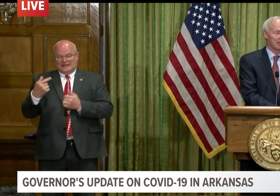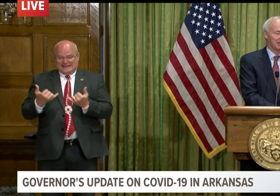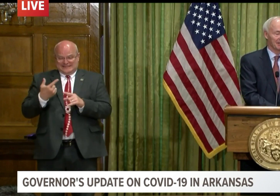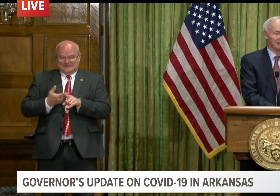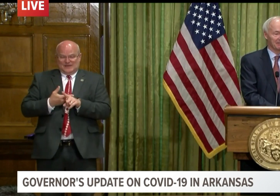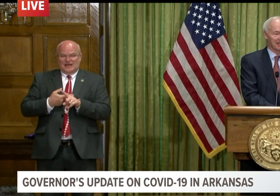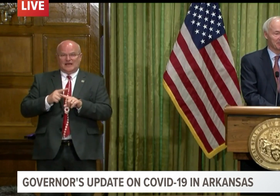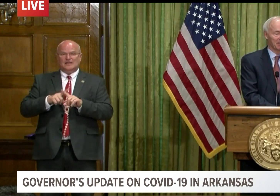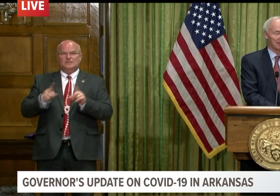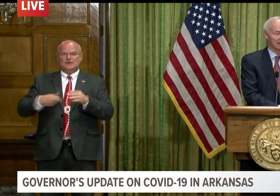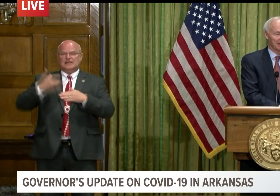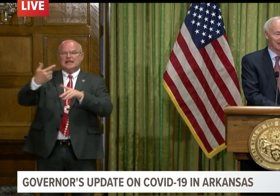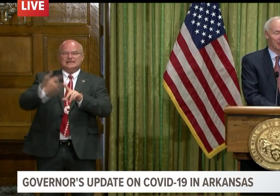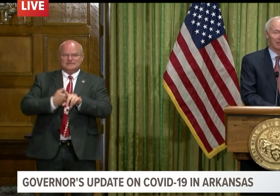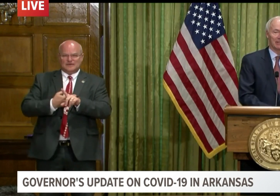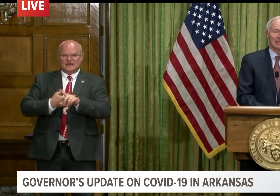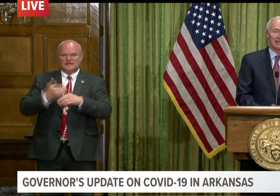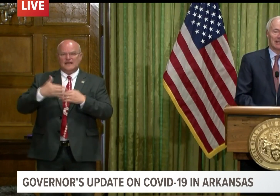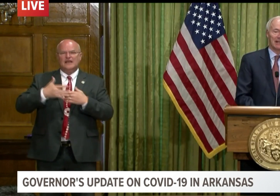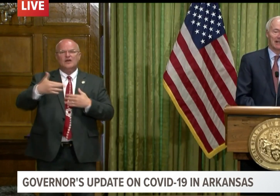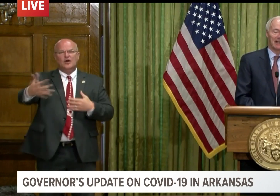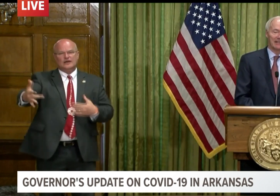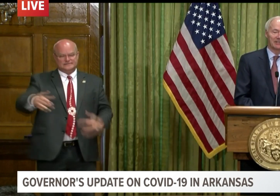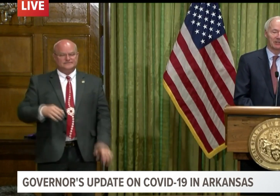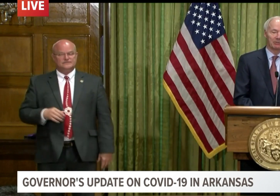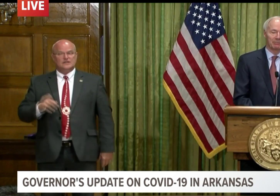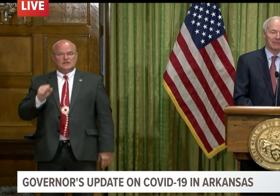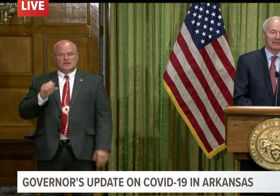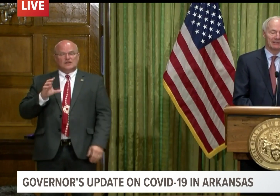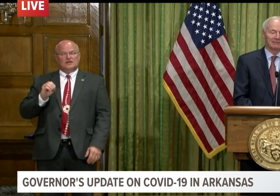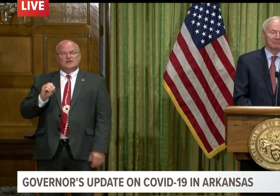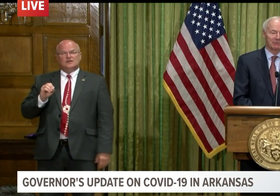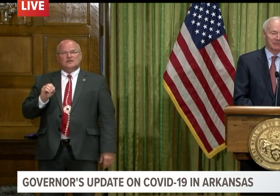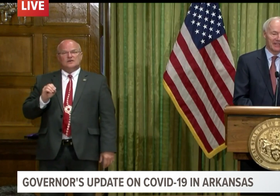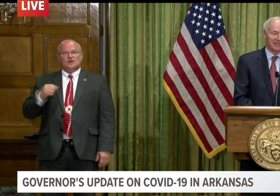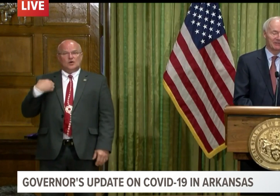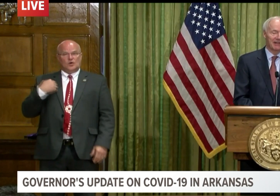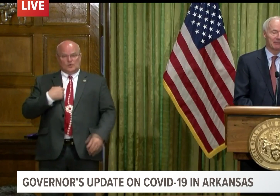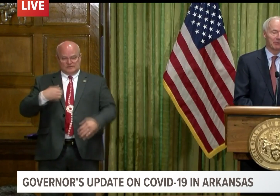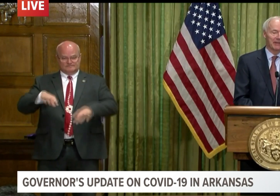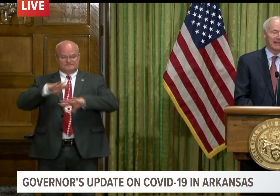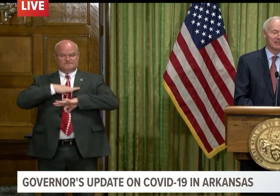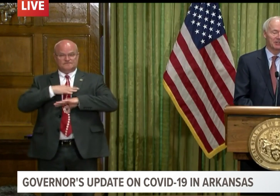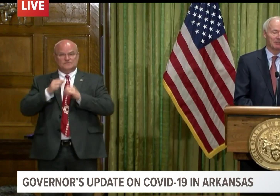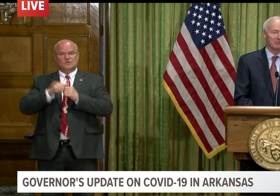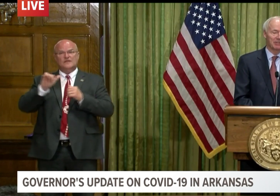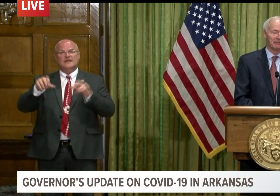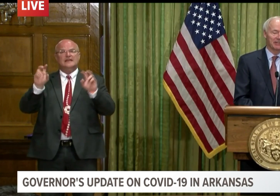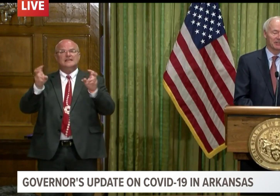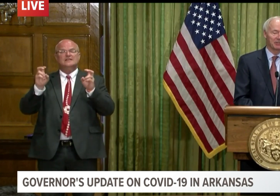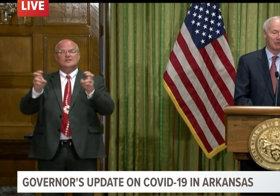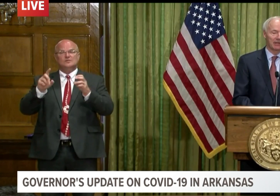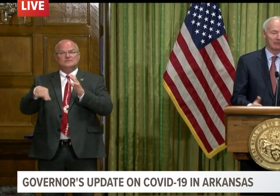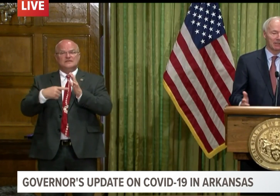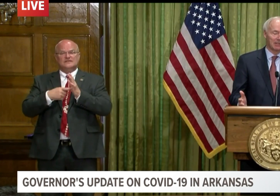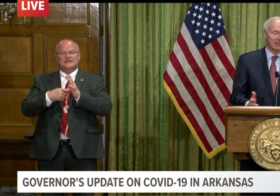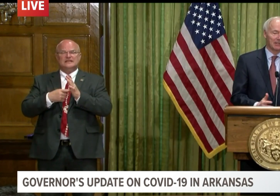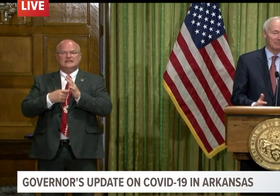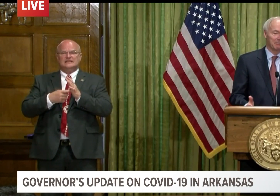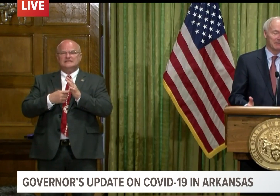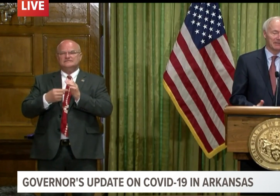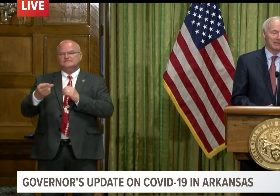month, but next month and on. And so we're satisfied with that. In terms of the historic